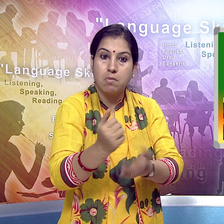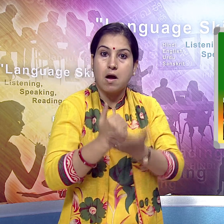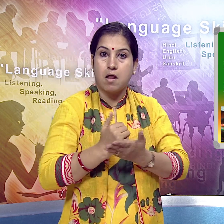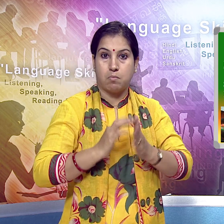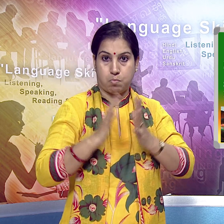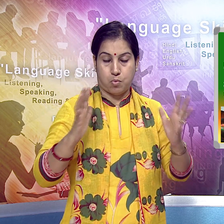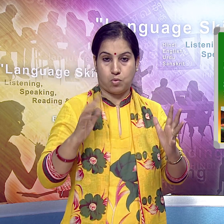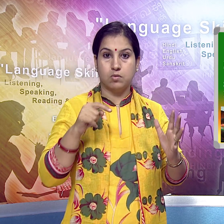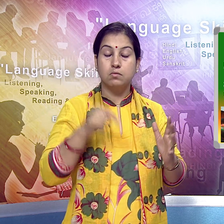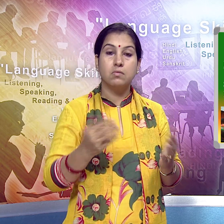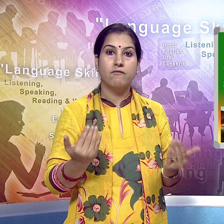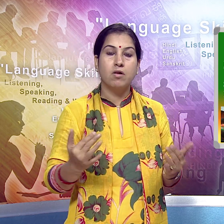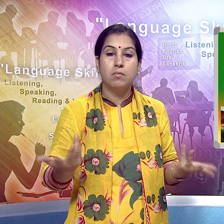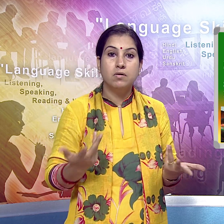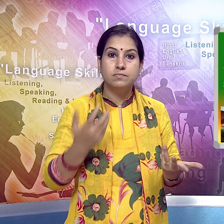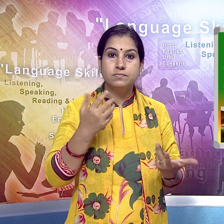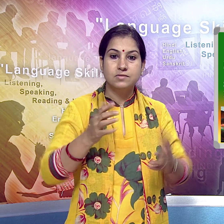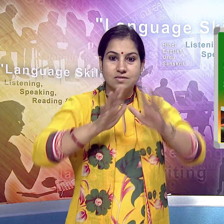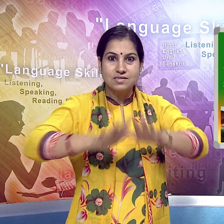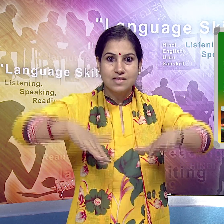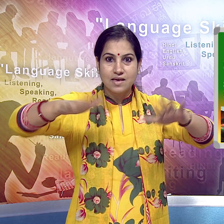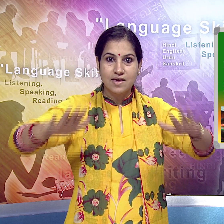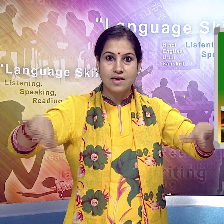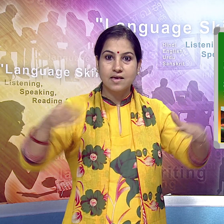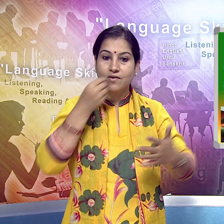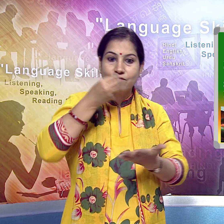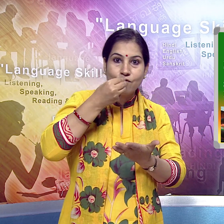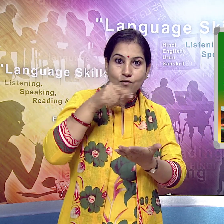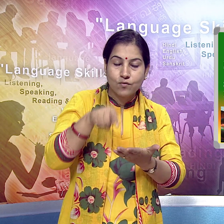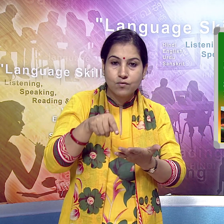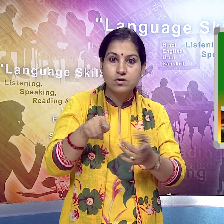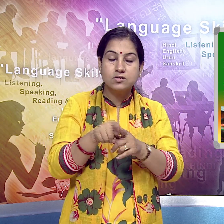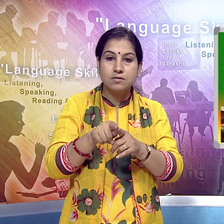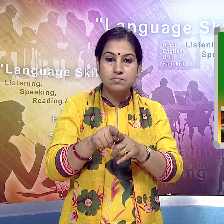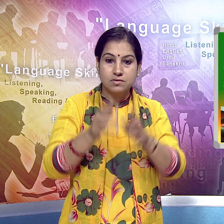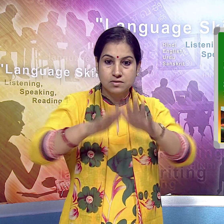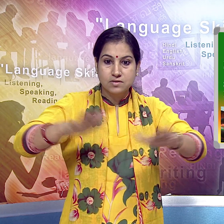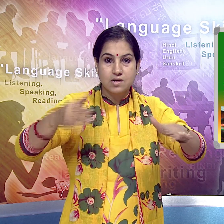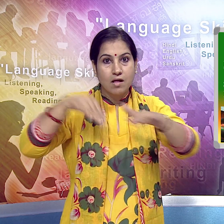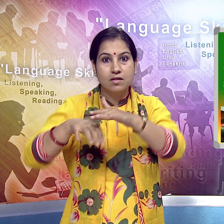It is available in the seafood and sea salts,